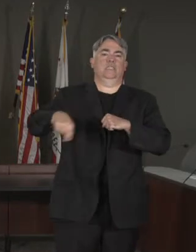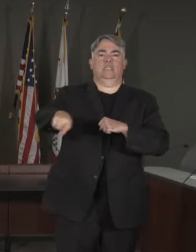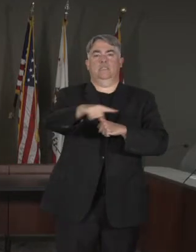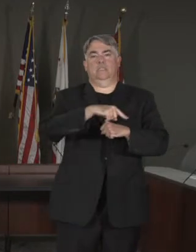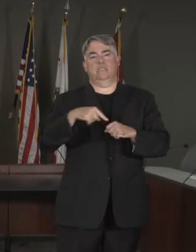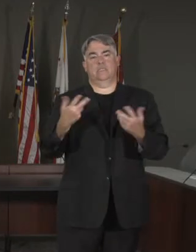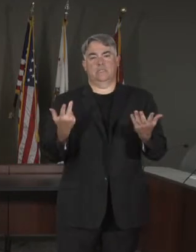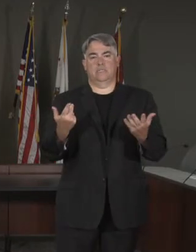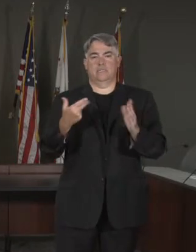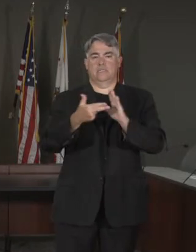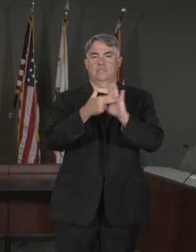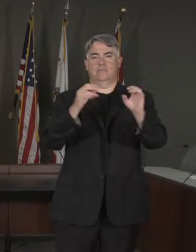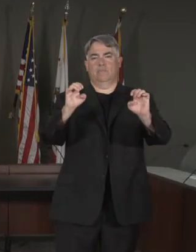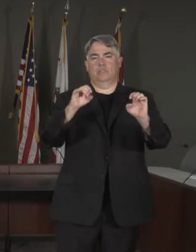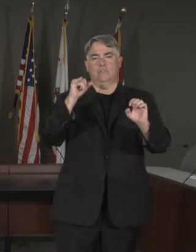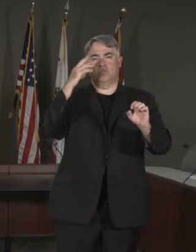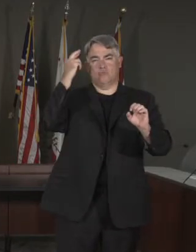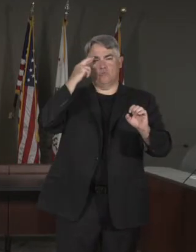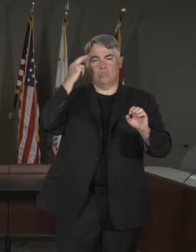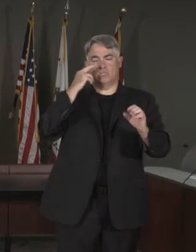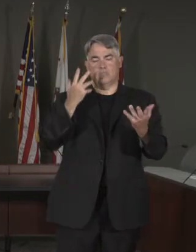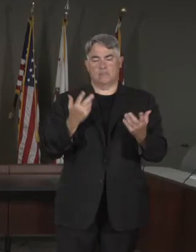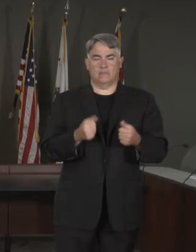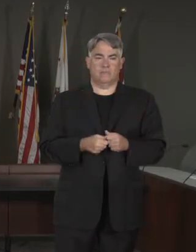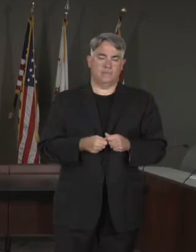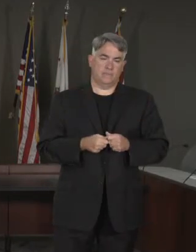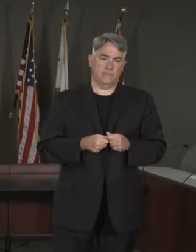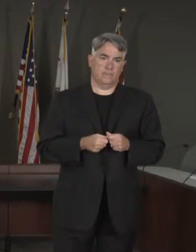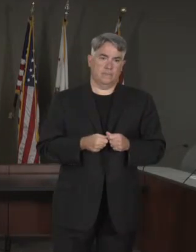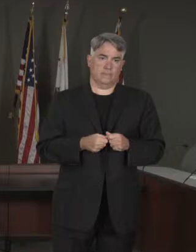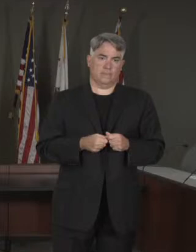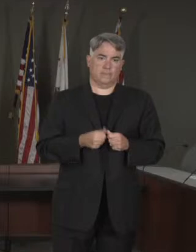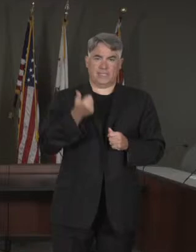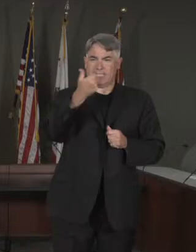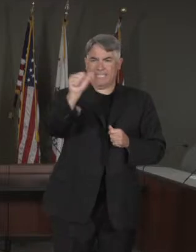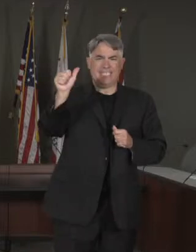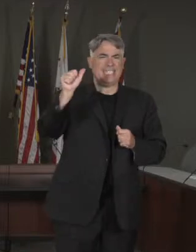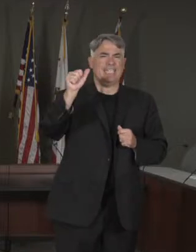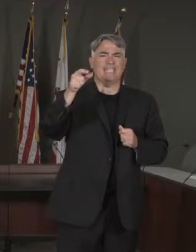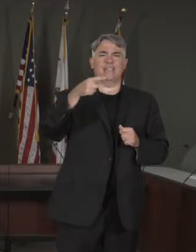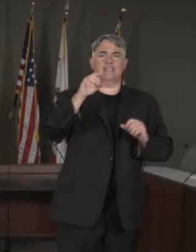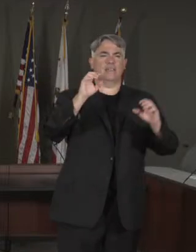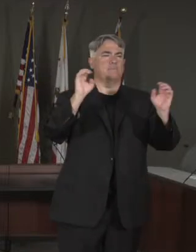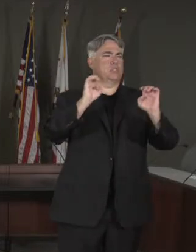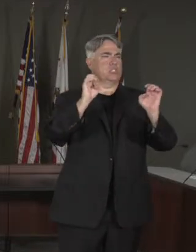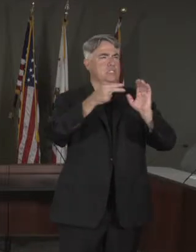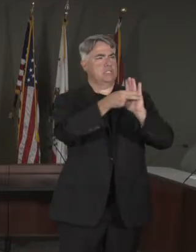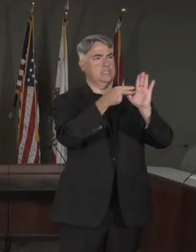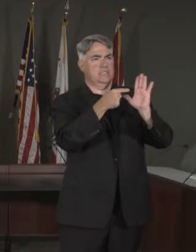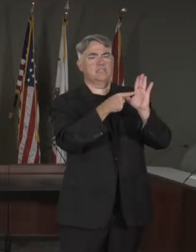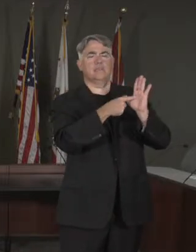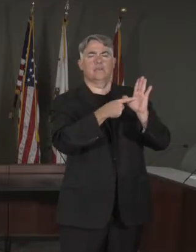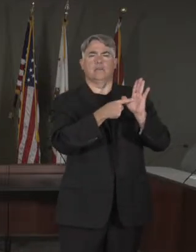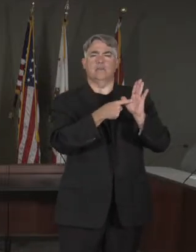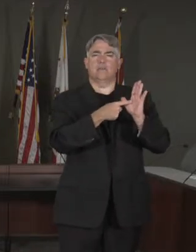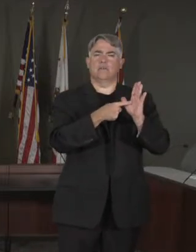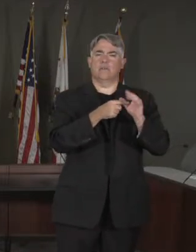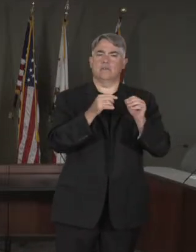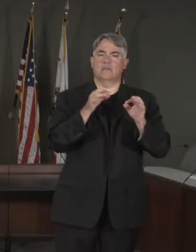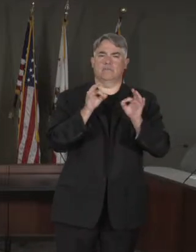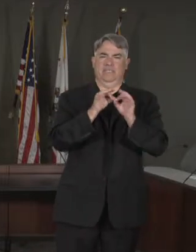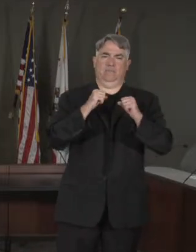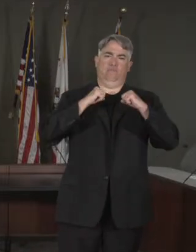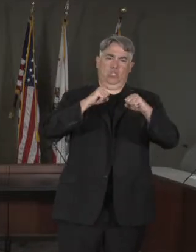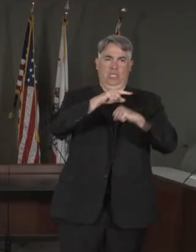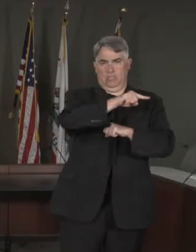what is a standard practice when you're responding to any state of emergency is now really being exploited